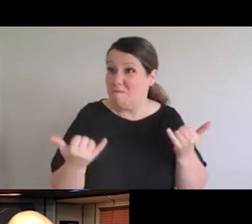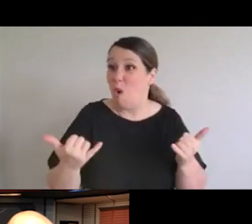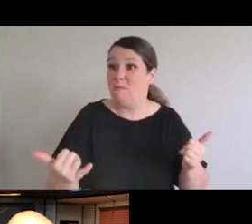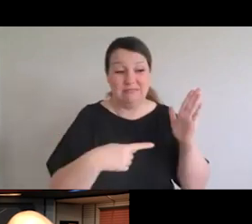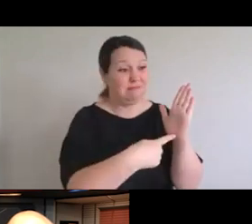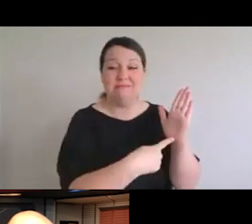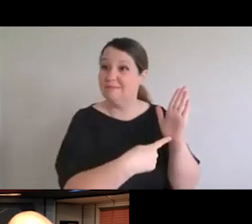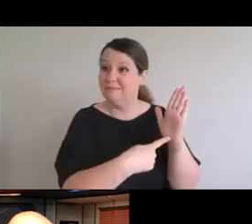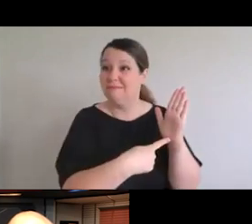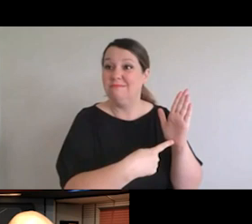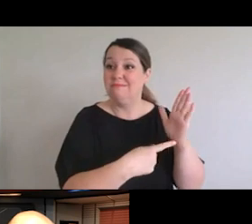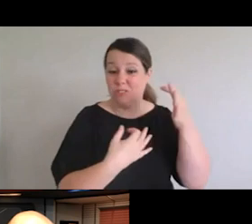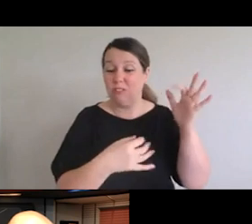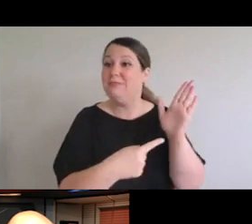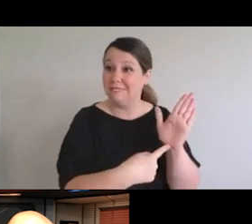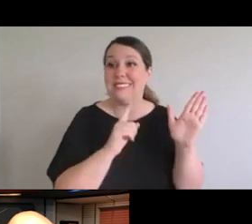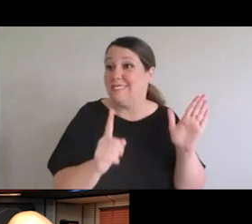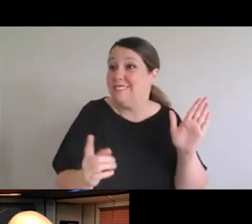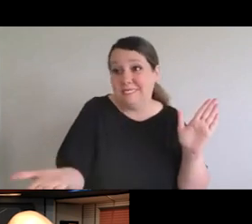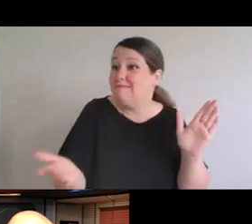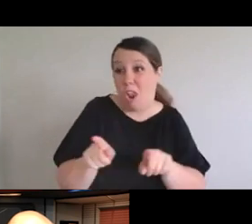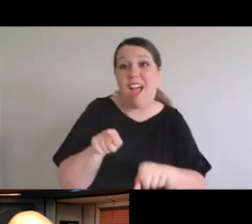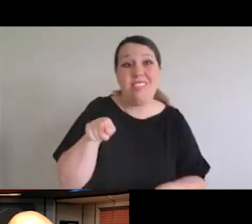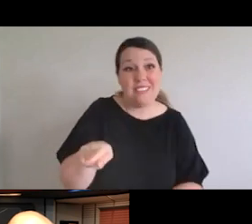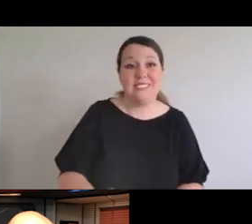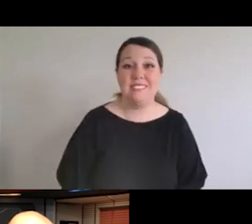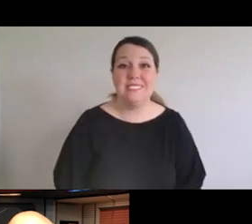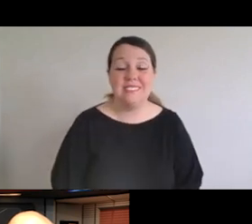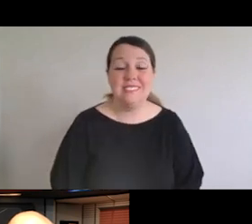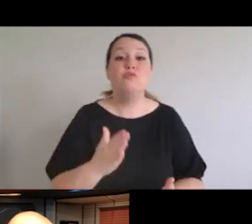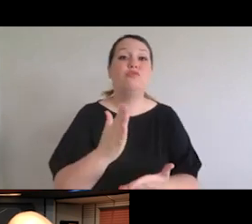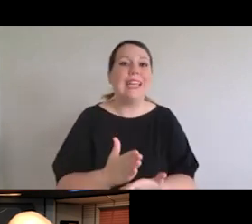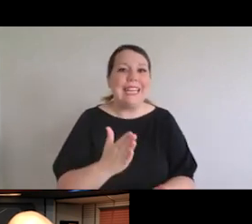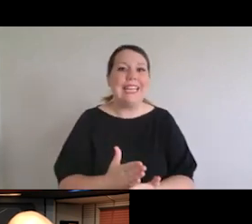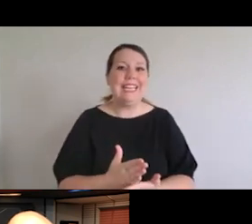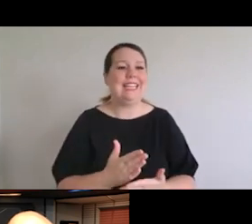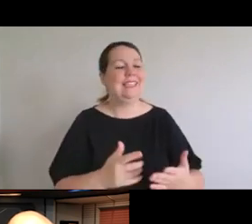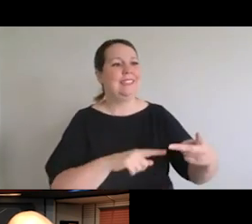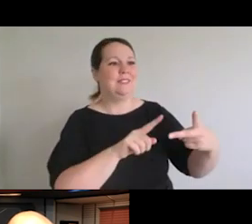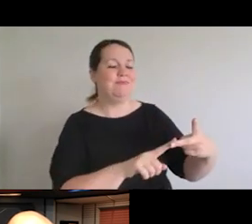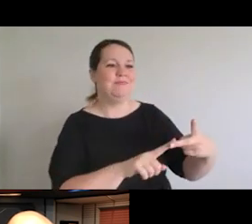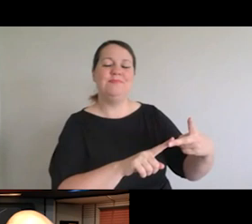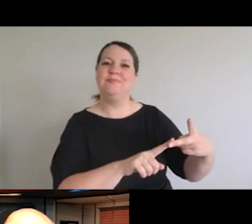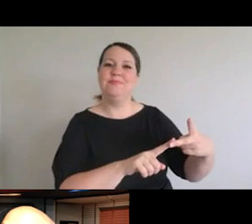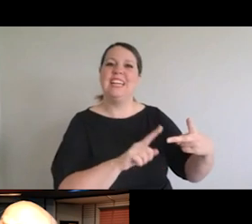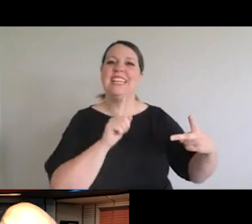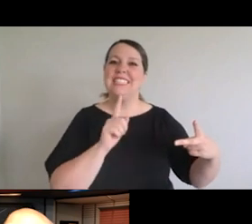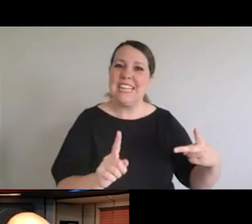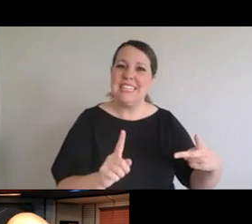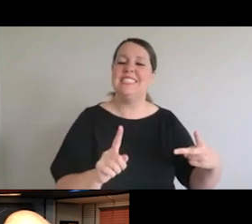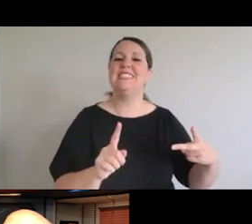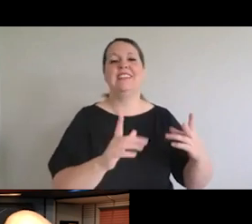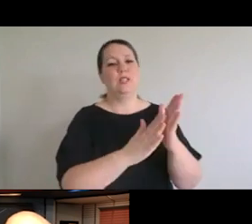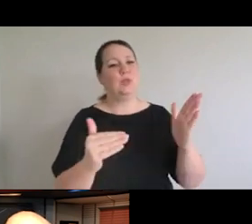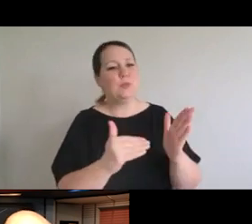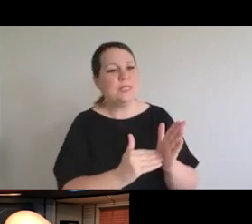document talks about making New Zealand more welcoming for people with disabilities who come to New